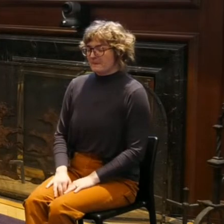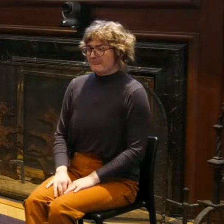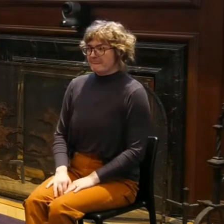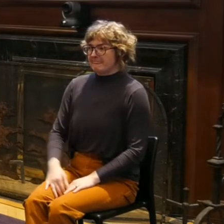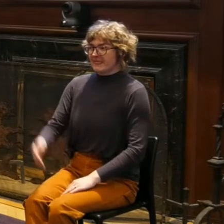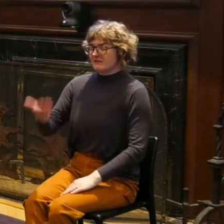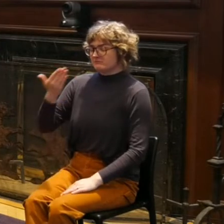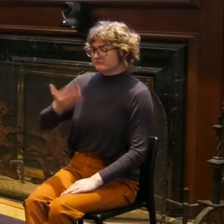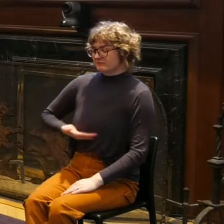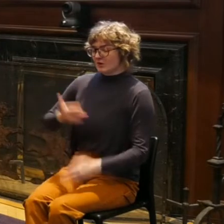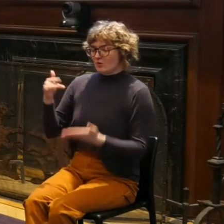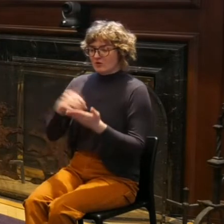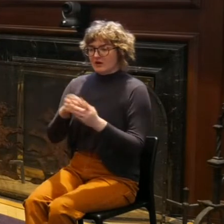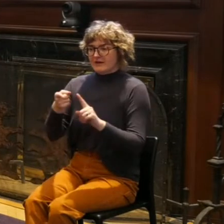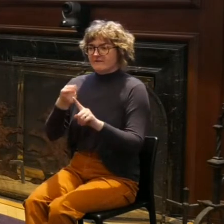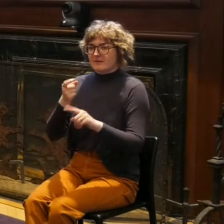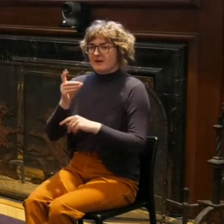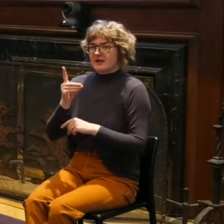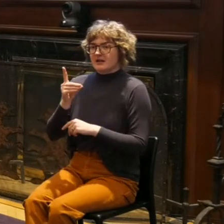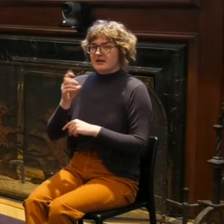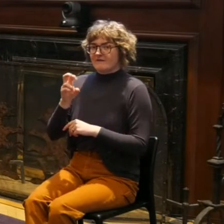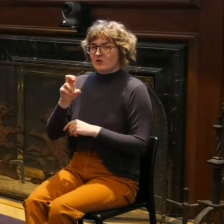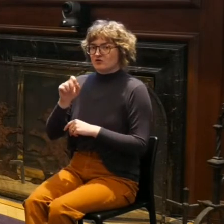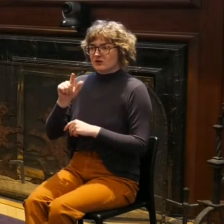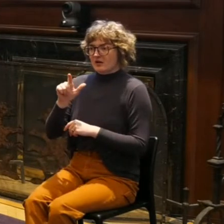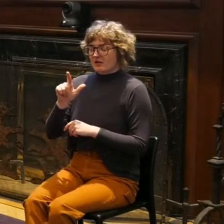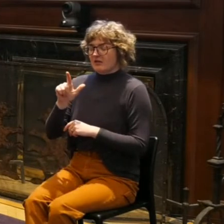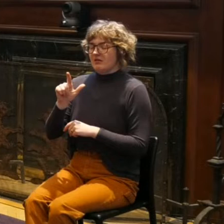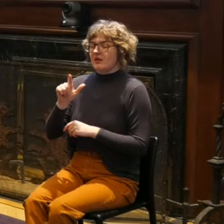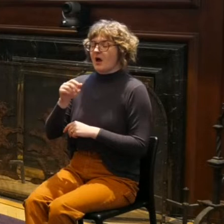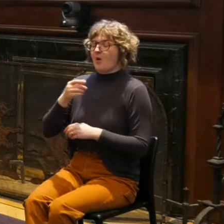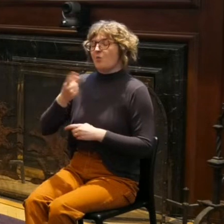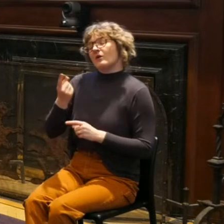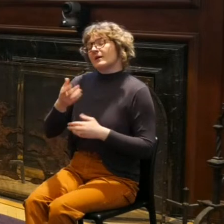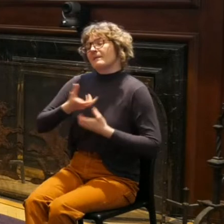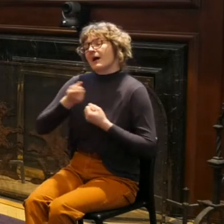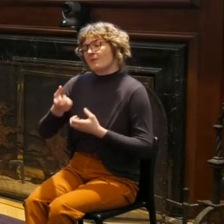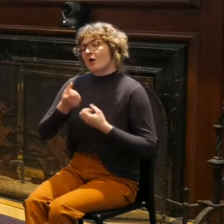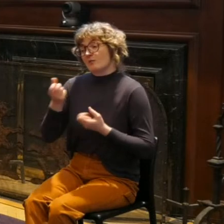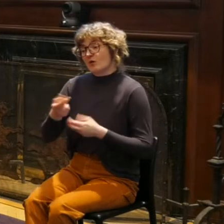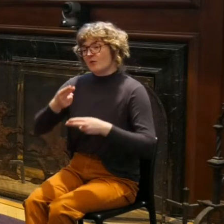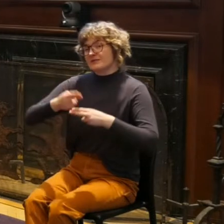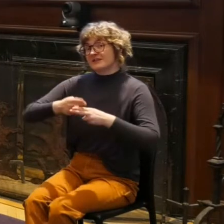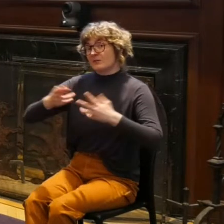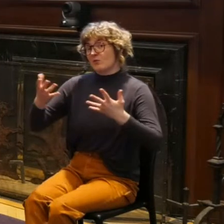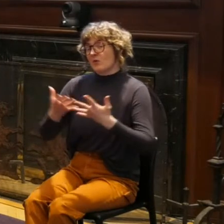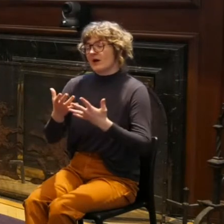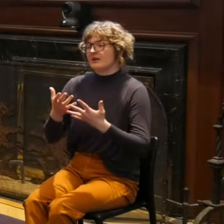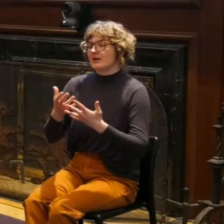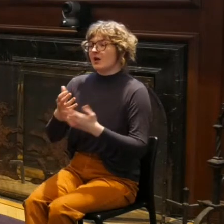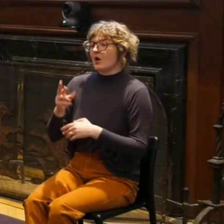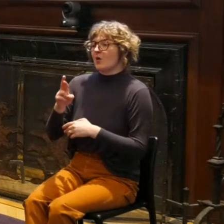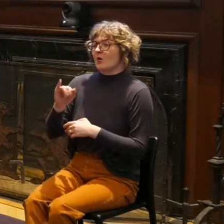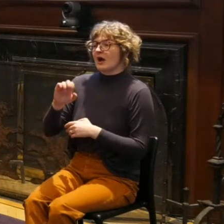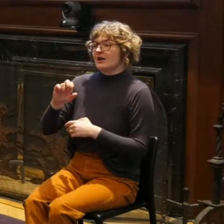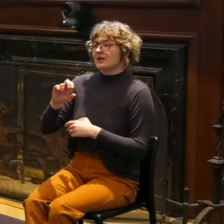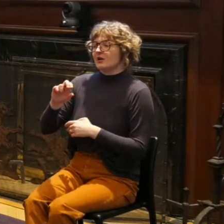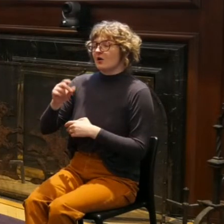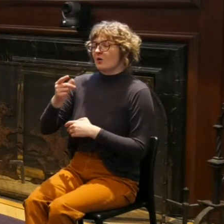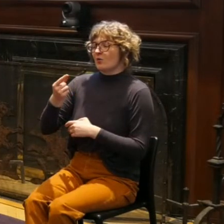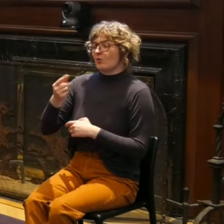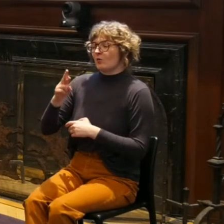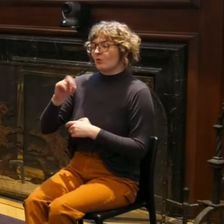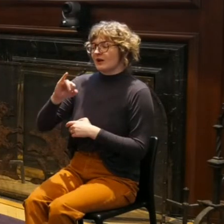I will be reading from my devotional, one of my poems, and the poem is called A Righteous Woman.